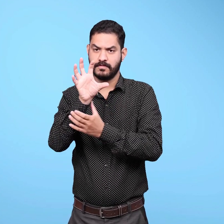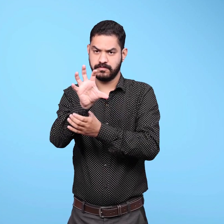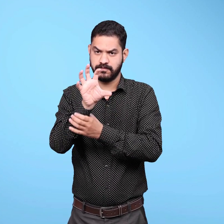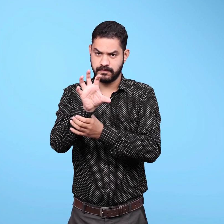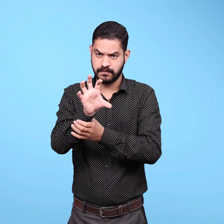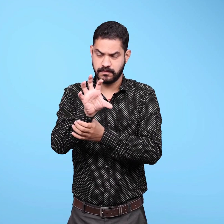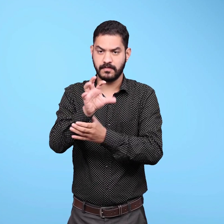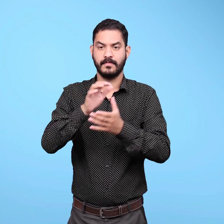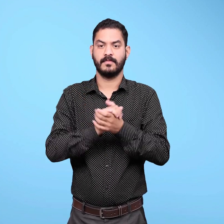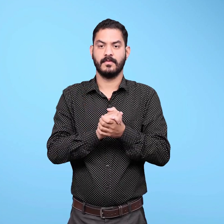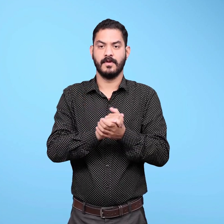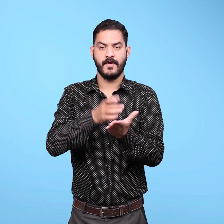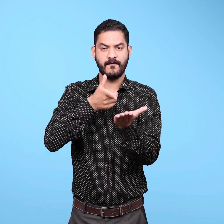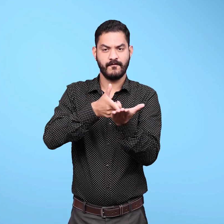irrigation, village,